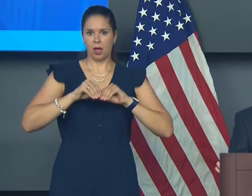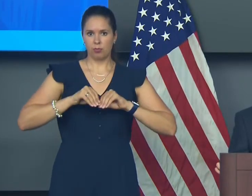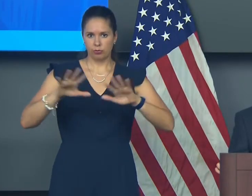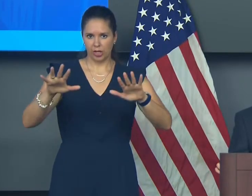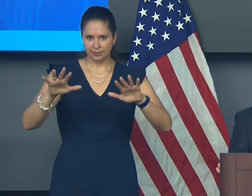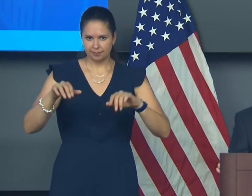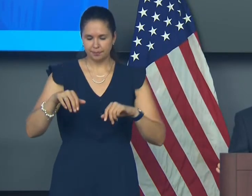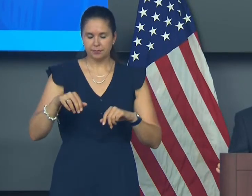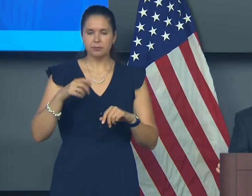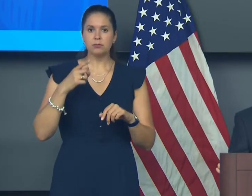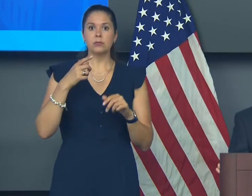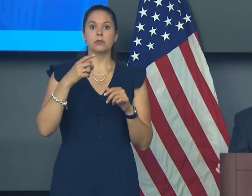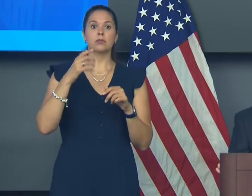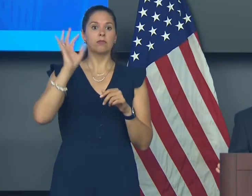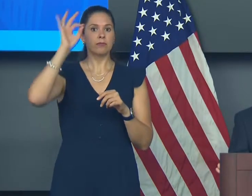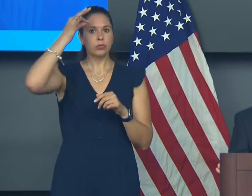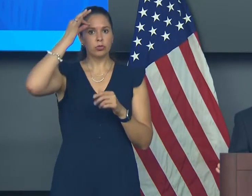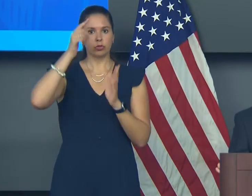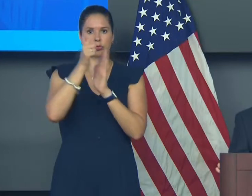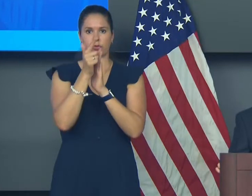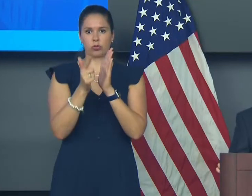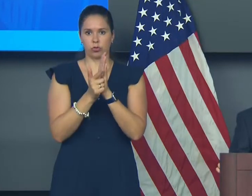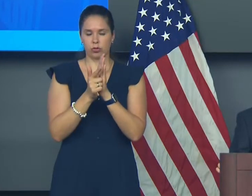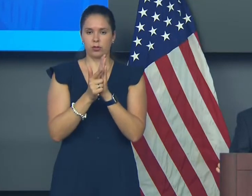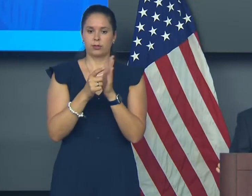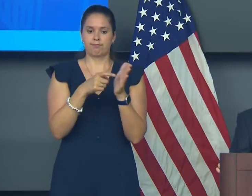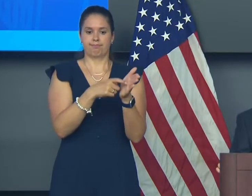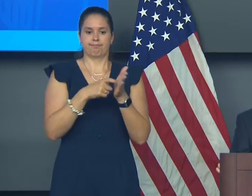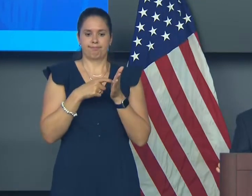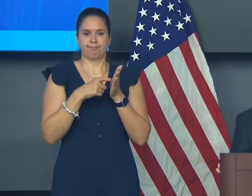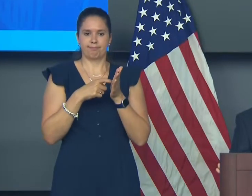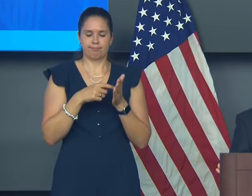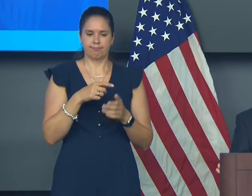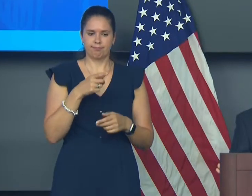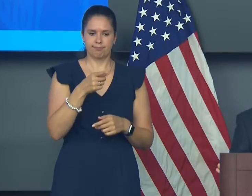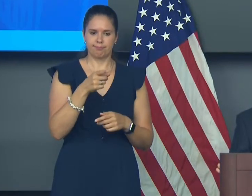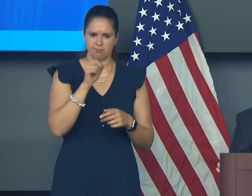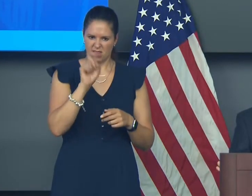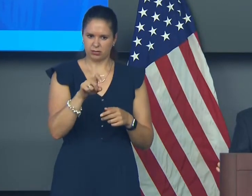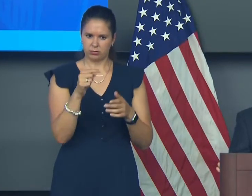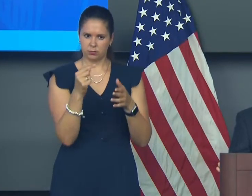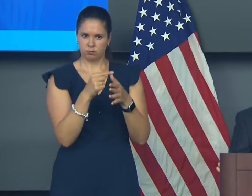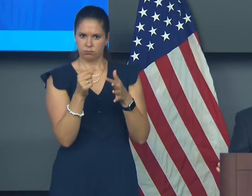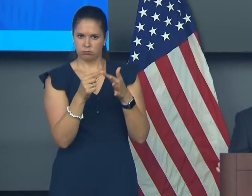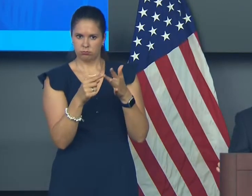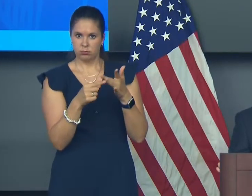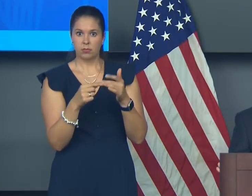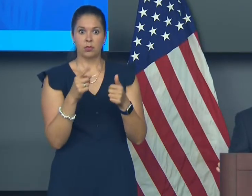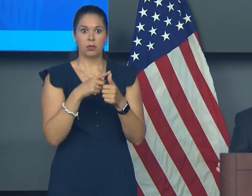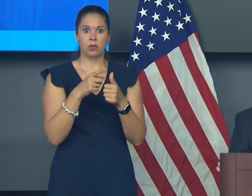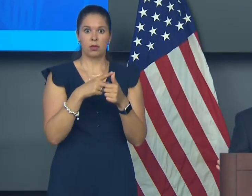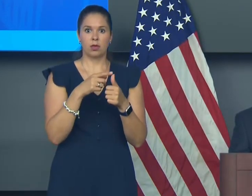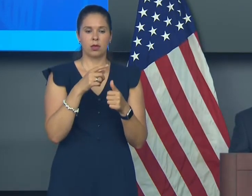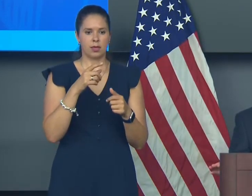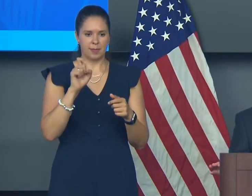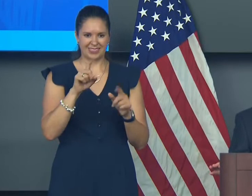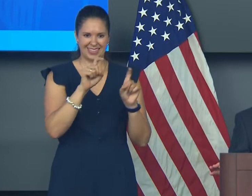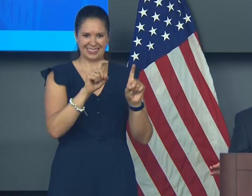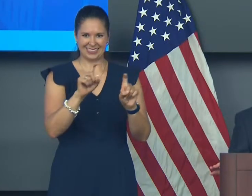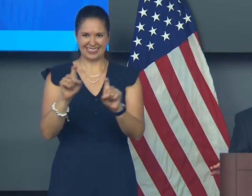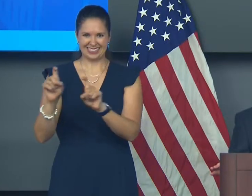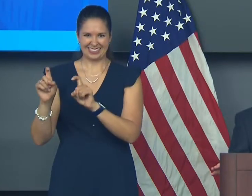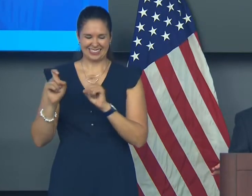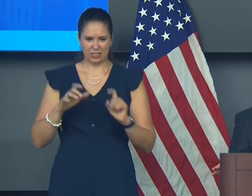they are required by federal law, by CMS guidelines right now, to institute a number of measures. Number one is population-based testing, so